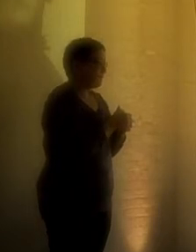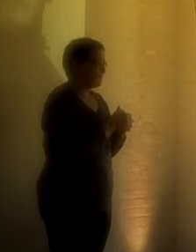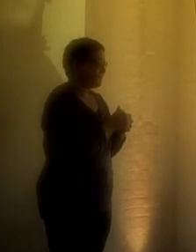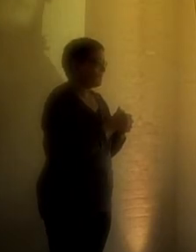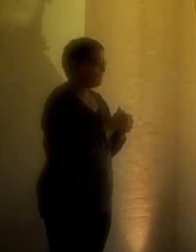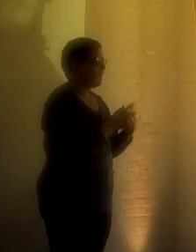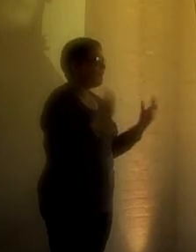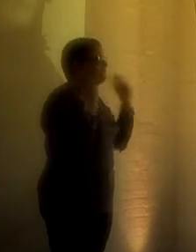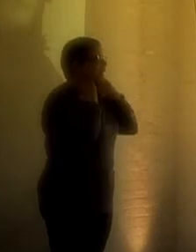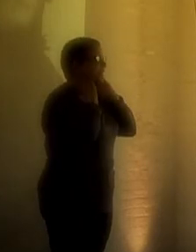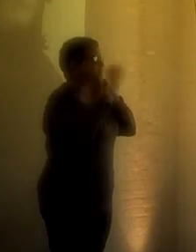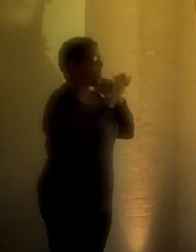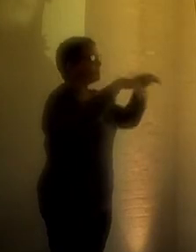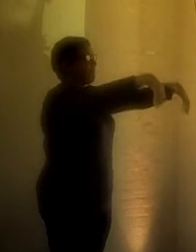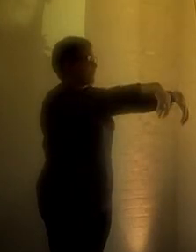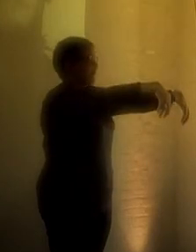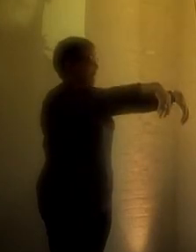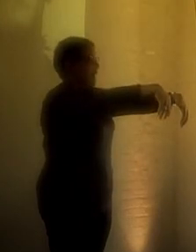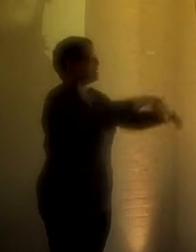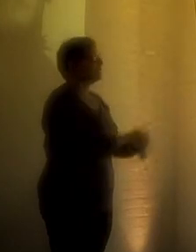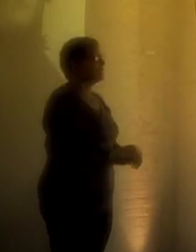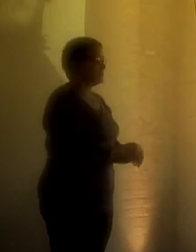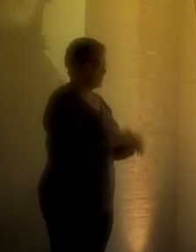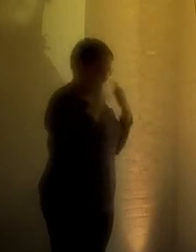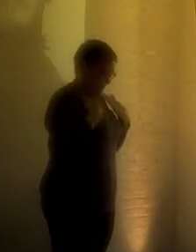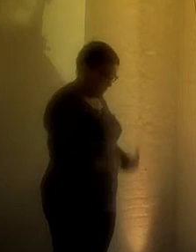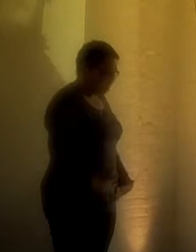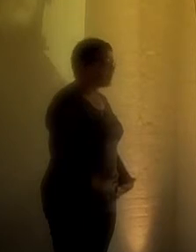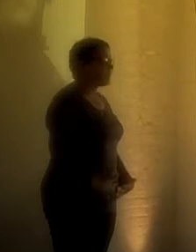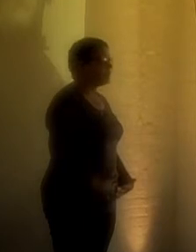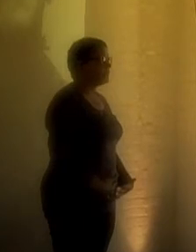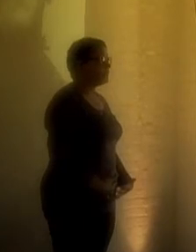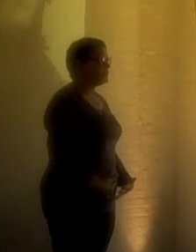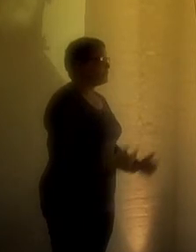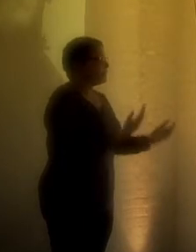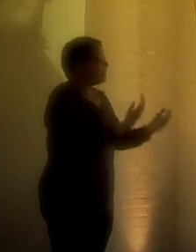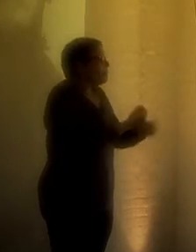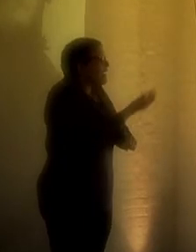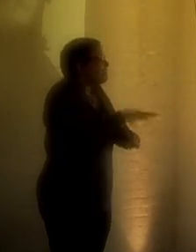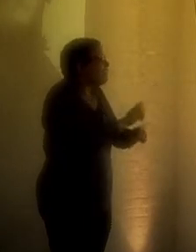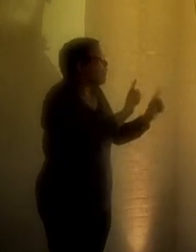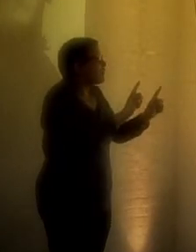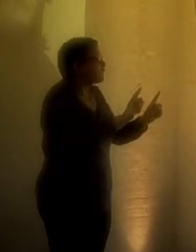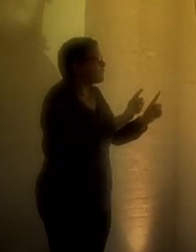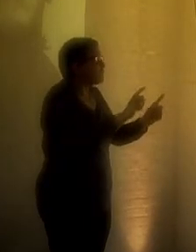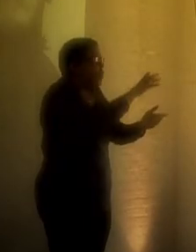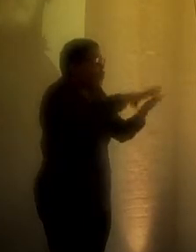Frankenstein's monster, a body made up of stolen